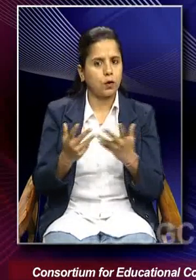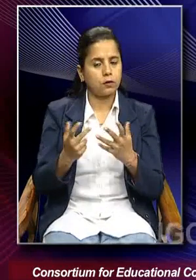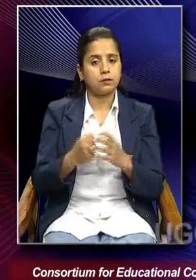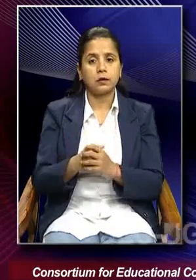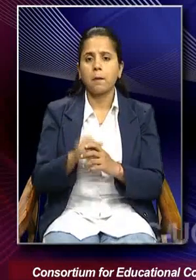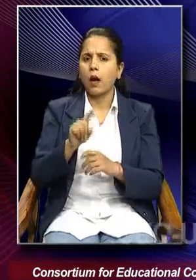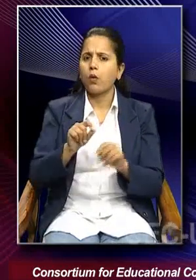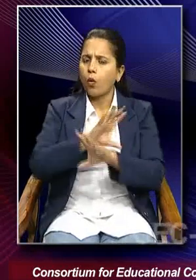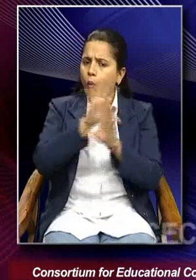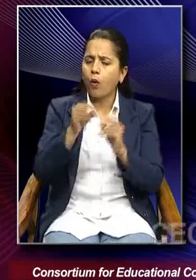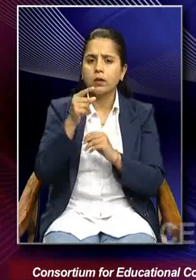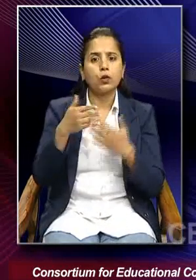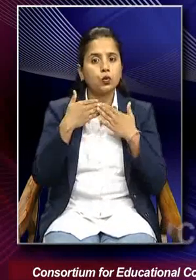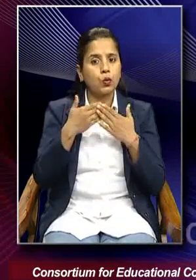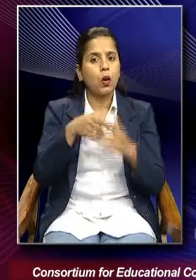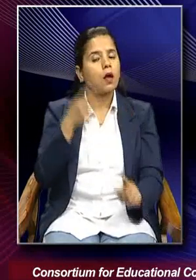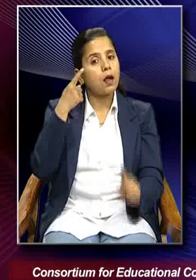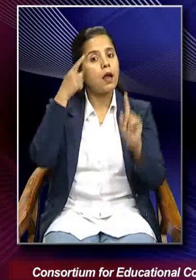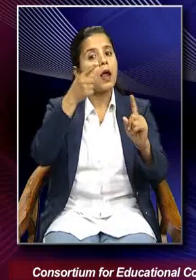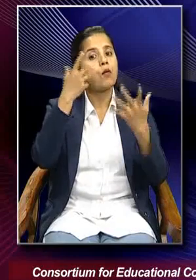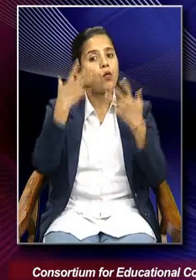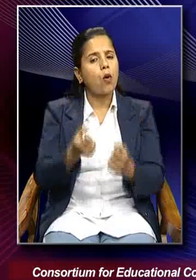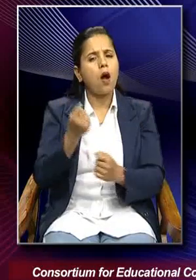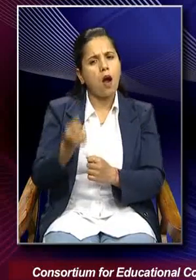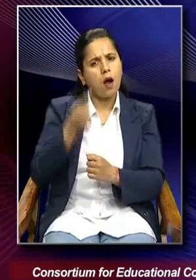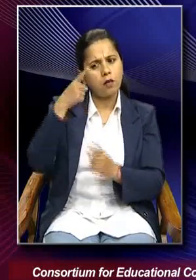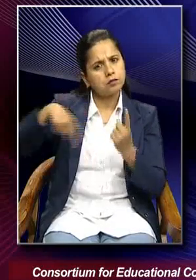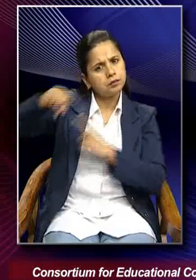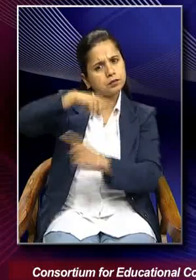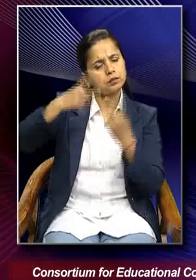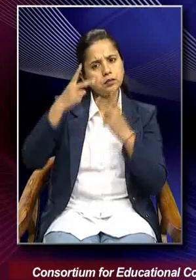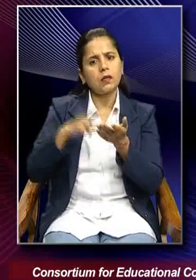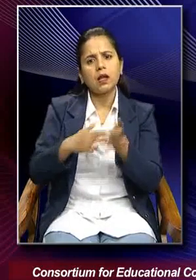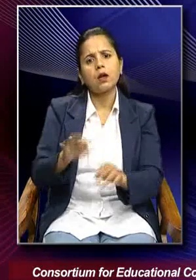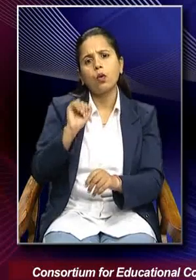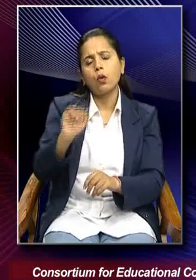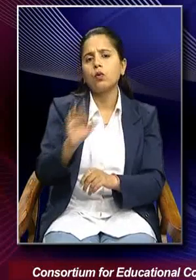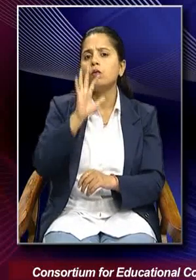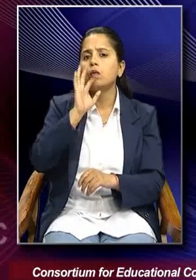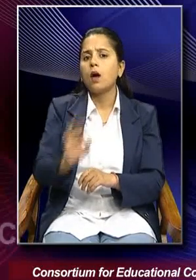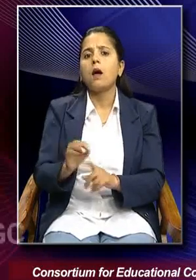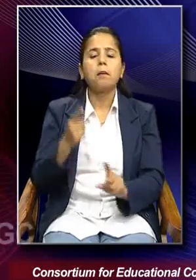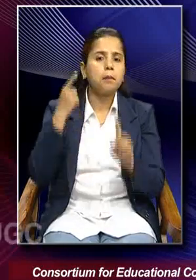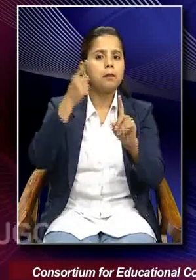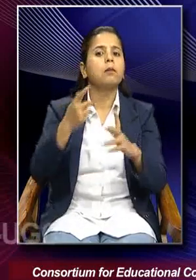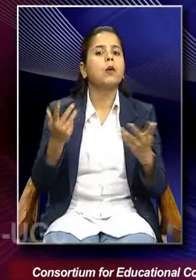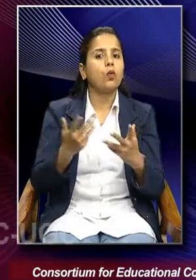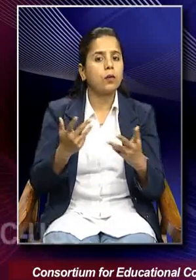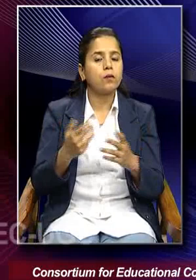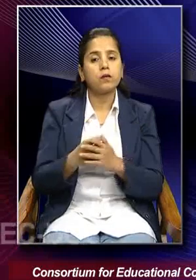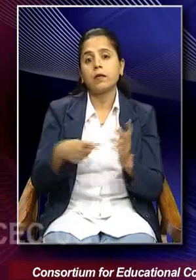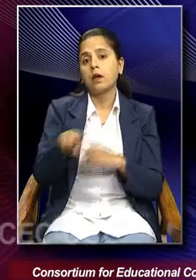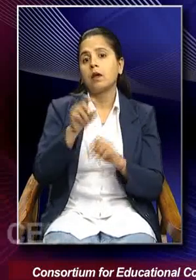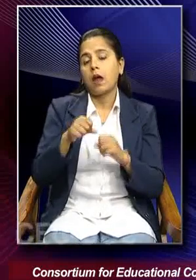While all the schools aim to understand the nature of the ultimate reality, and that can